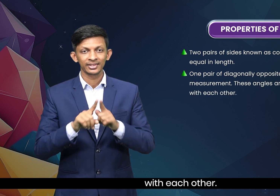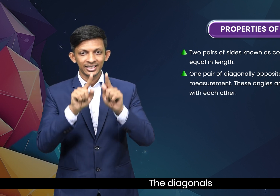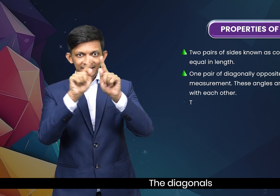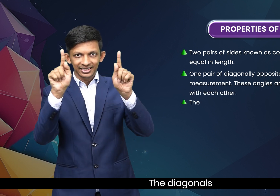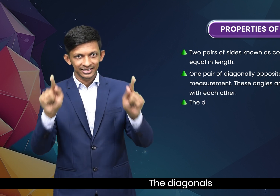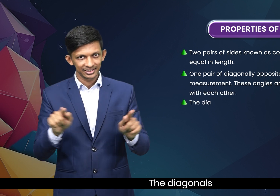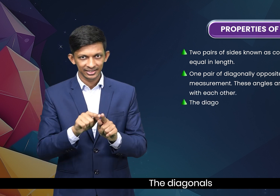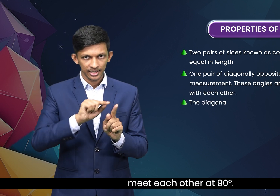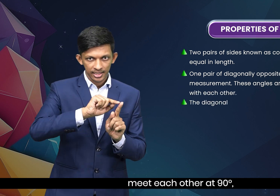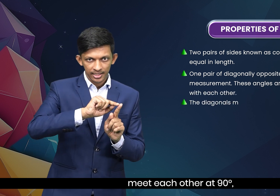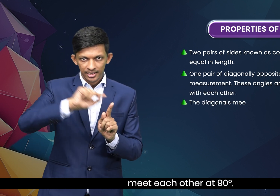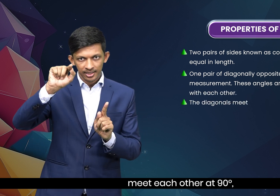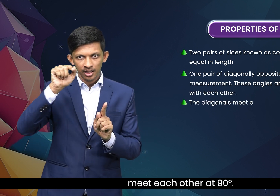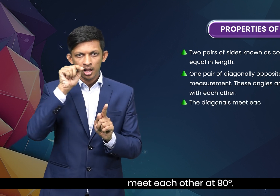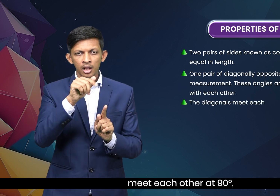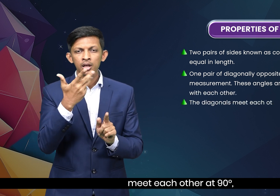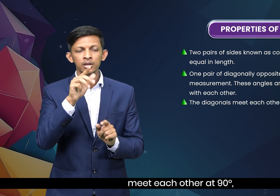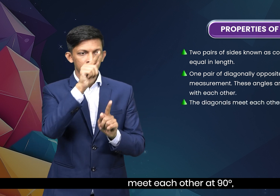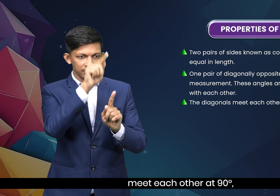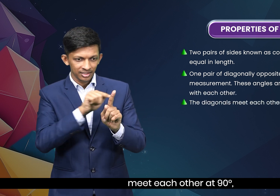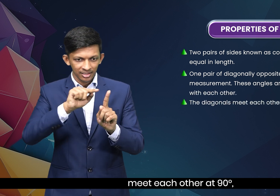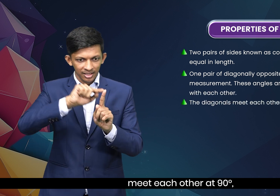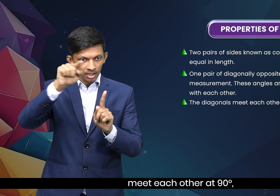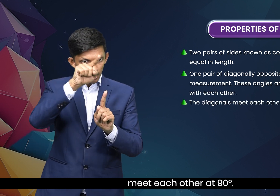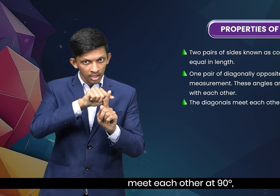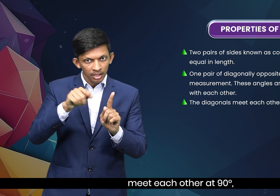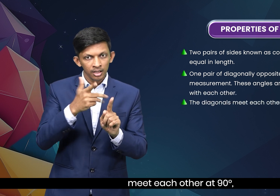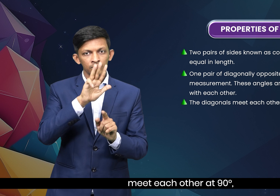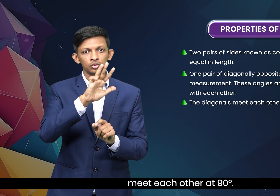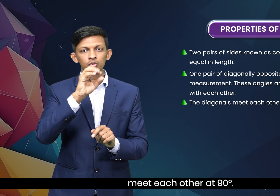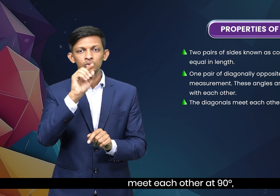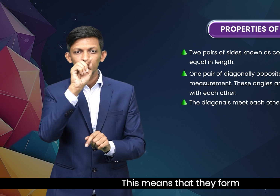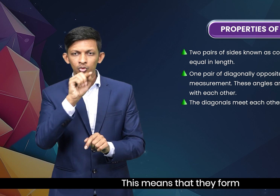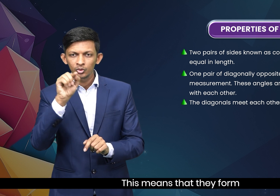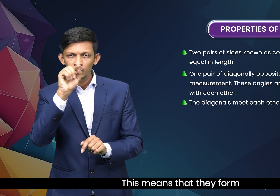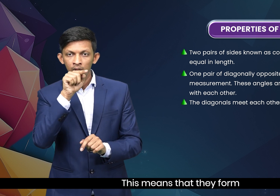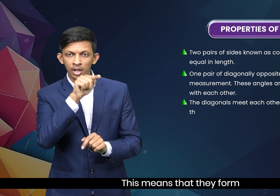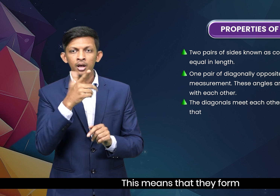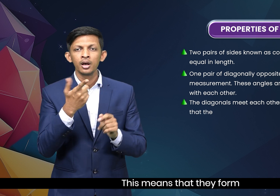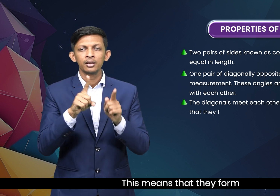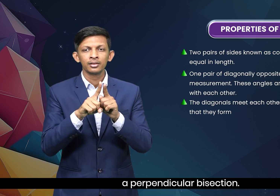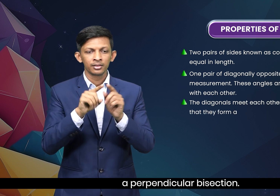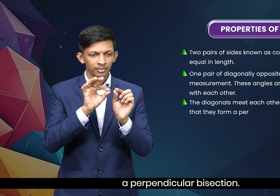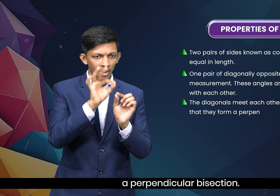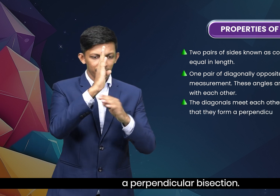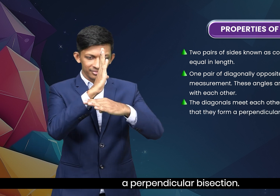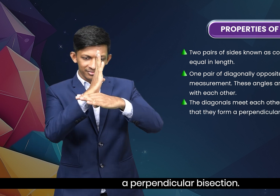The diagonals meet each other at 90 degrees. This means that they form a perpendicular